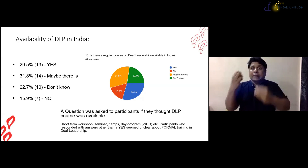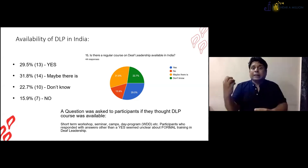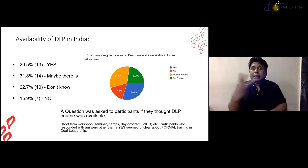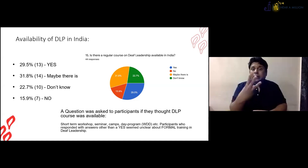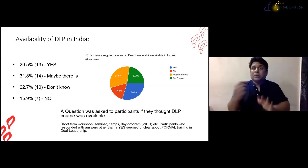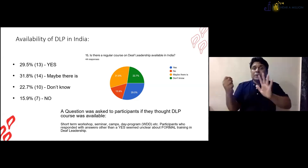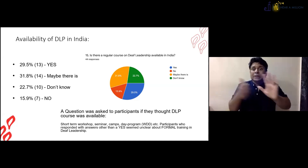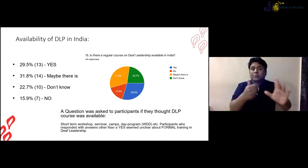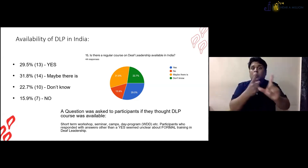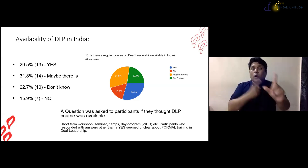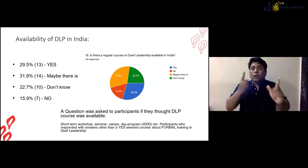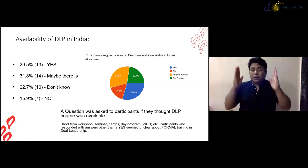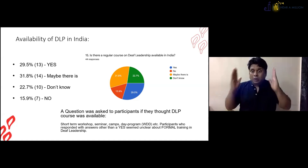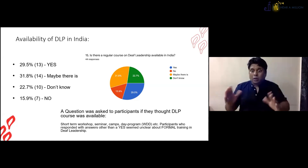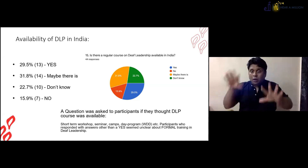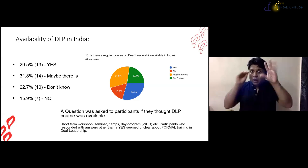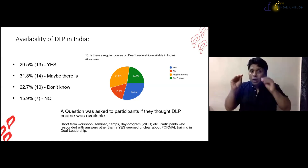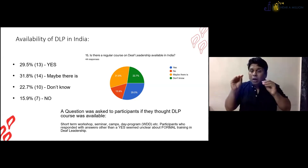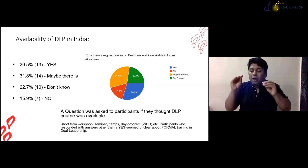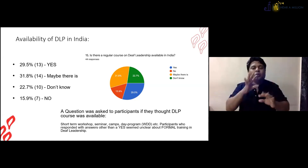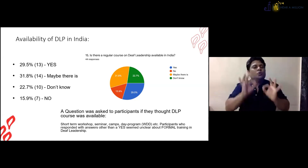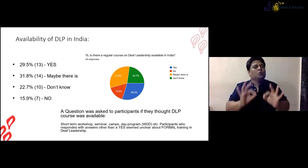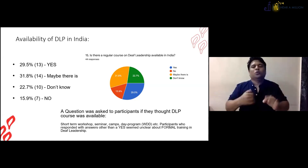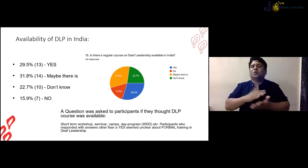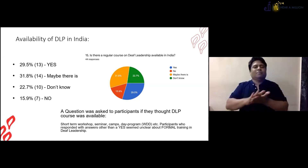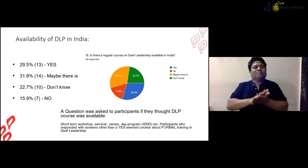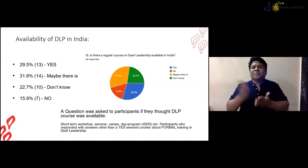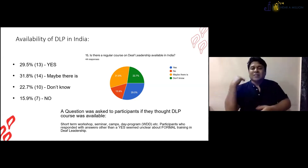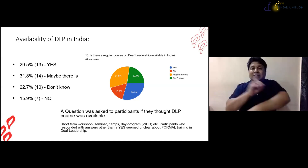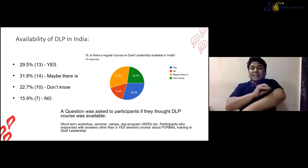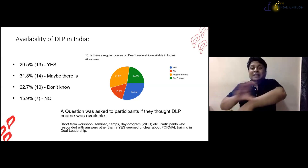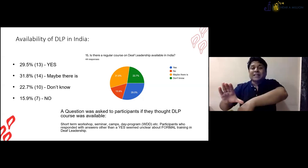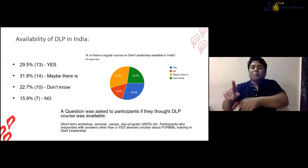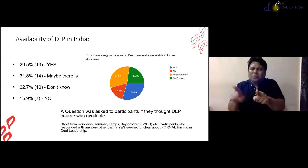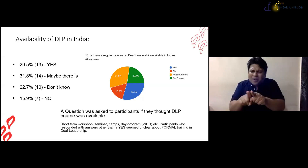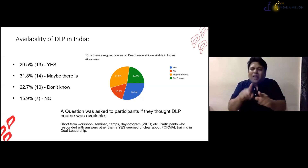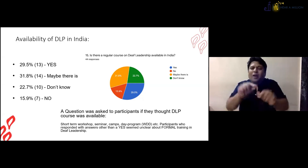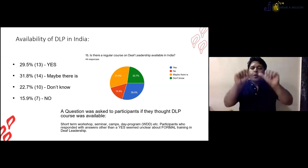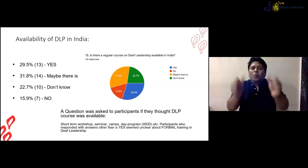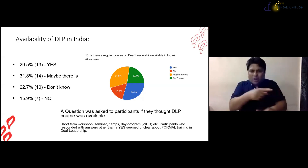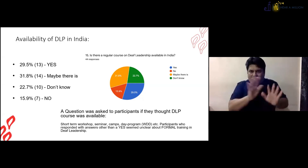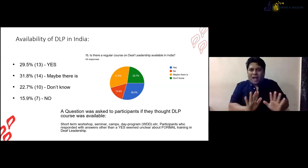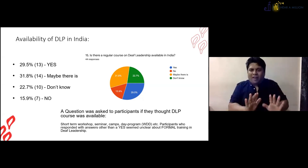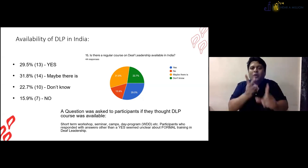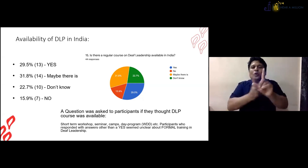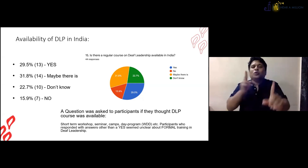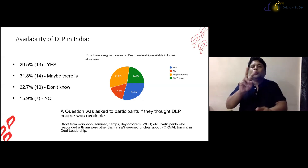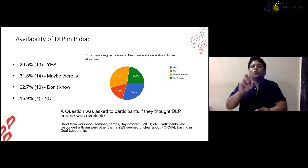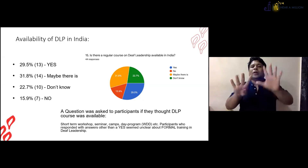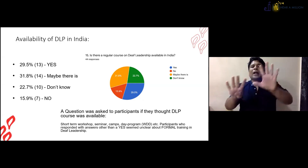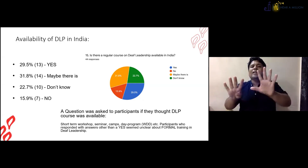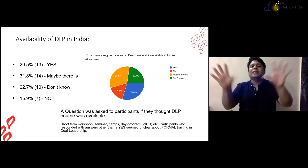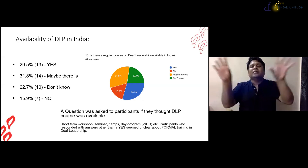Formal kind of a course, like a 3 month or a 6 month or a 1 year course, we truly don't have. Like Centum had a little bit of a